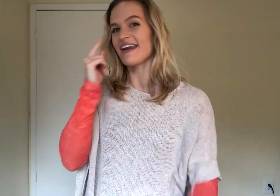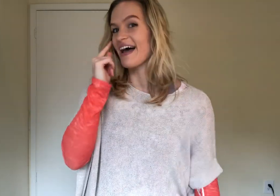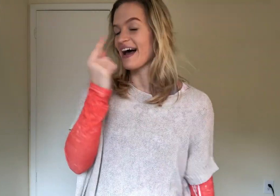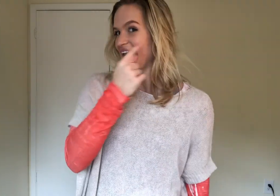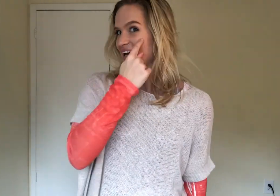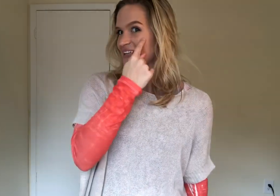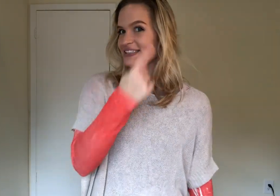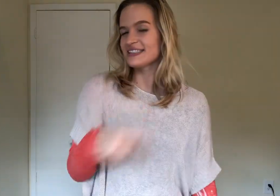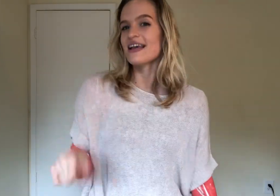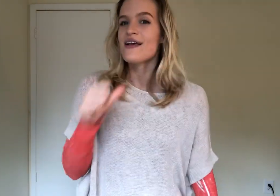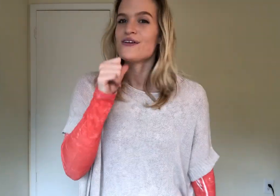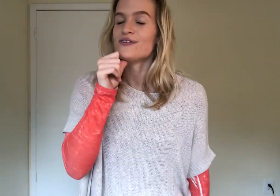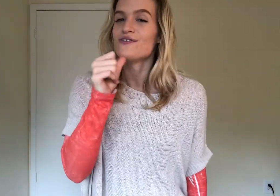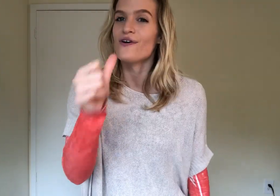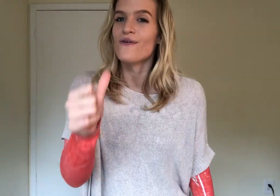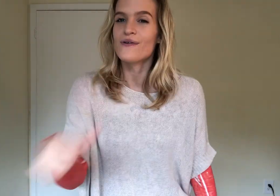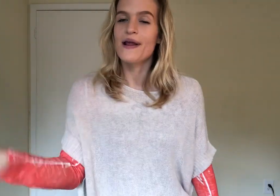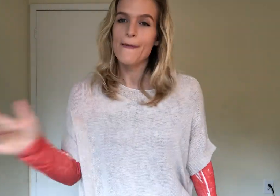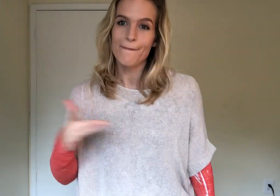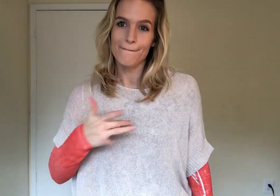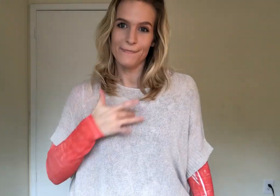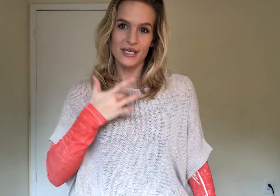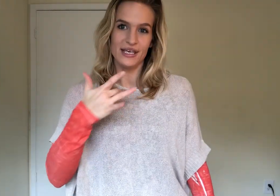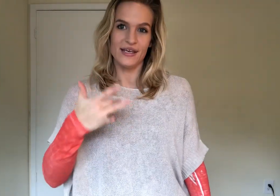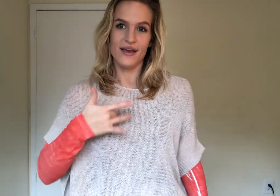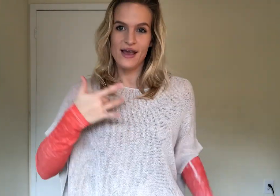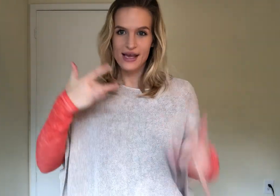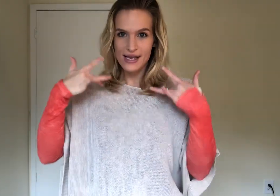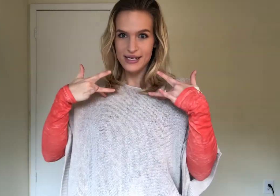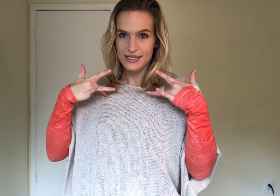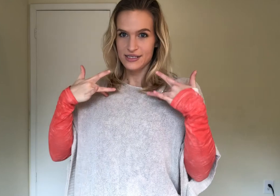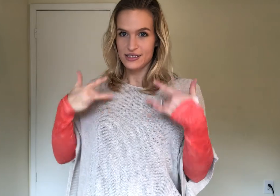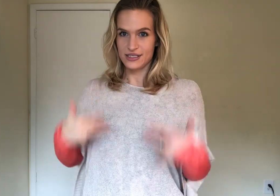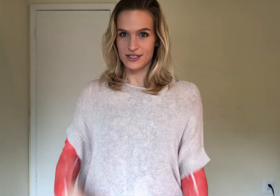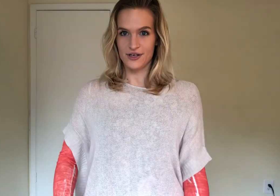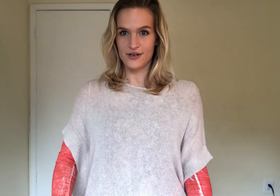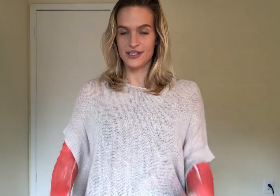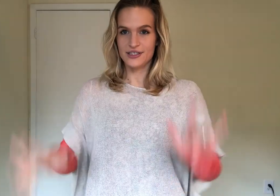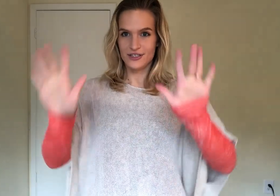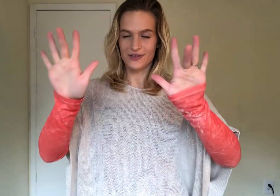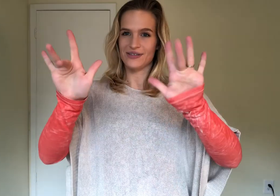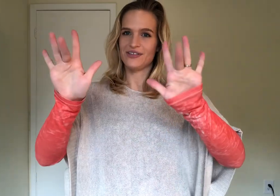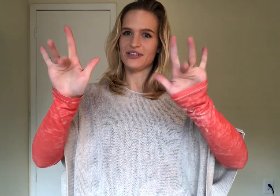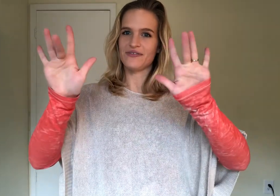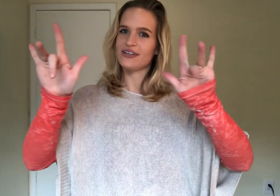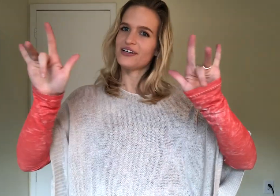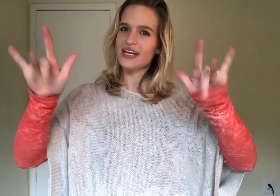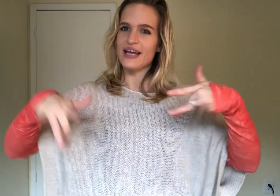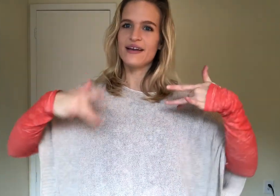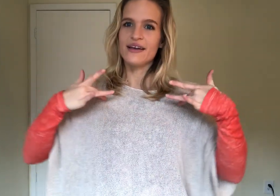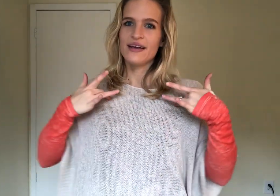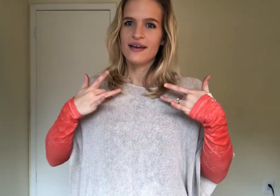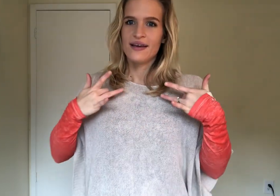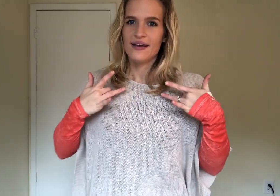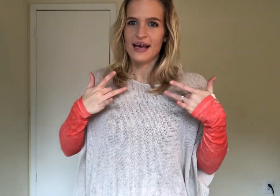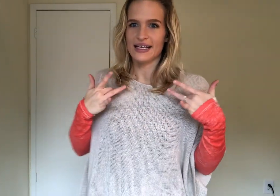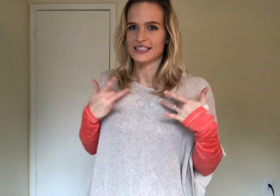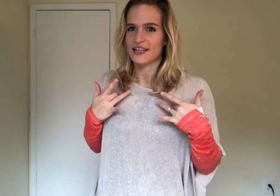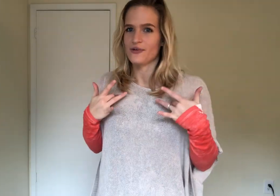eyes. Don't be discouraged. So with the feeling finger again I sign the